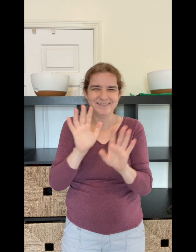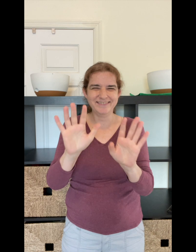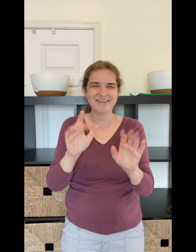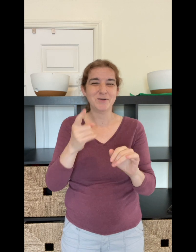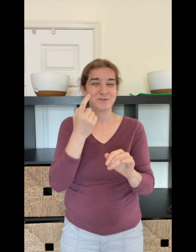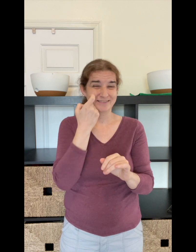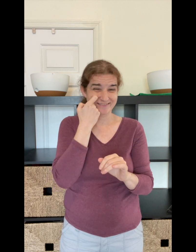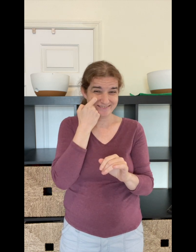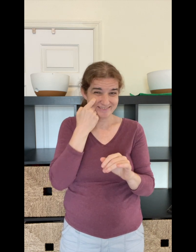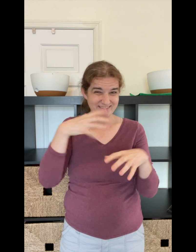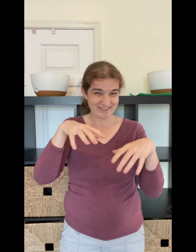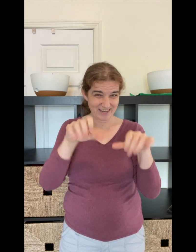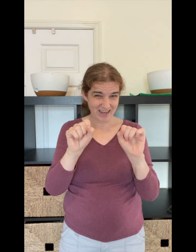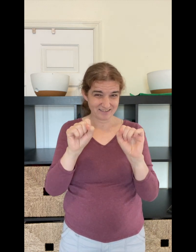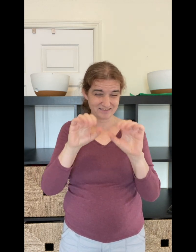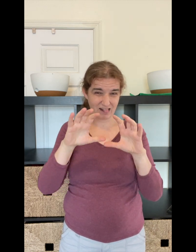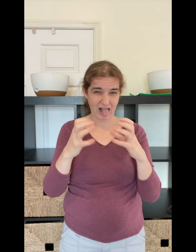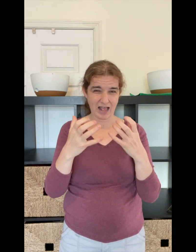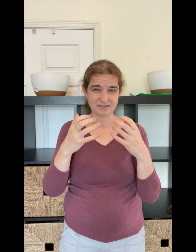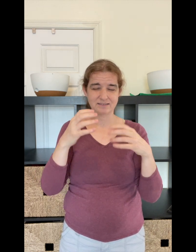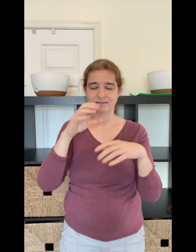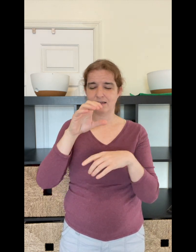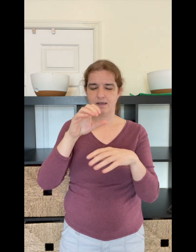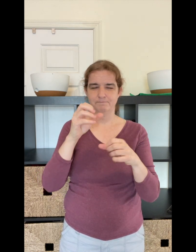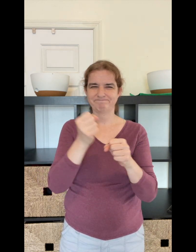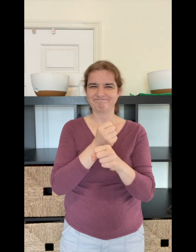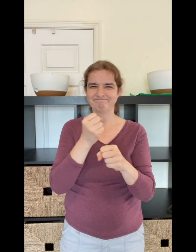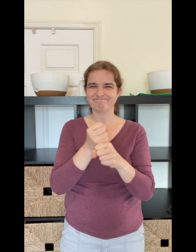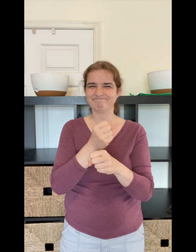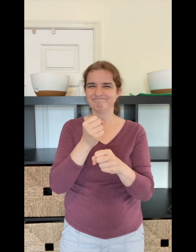love math. Okay, I just took a class,